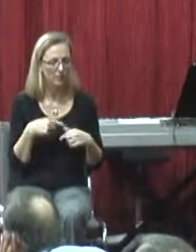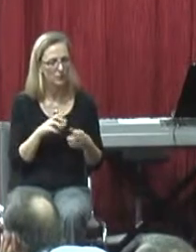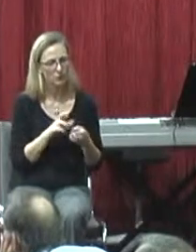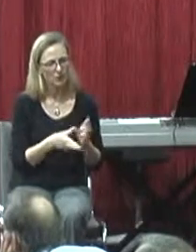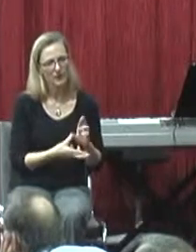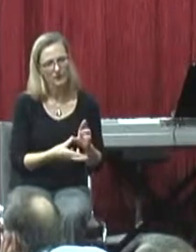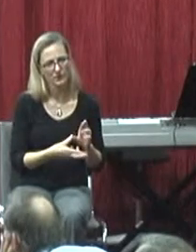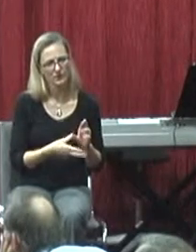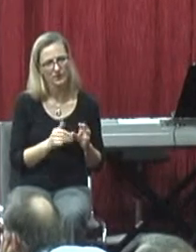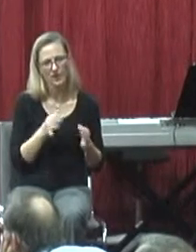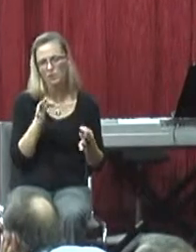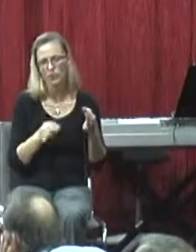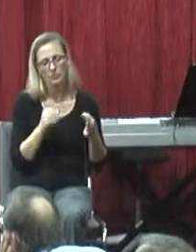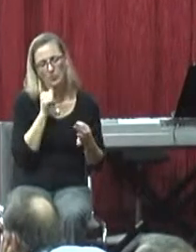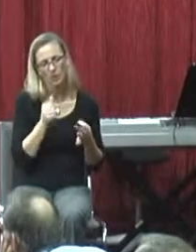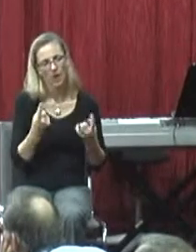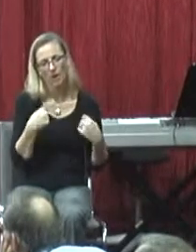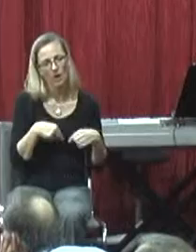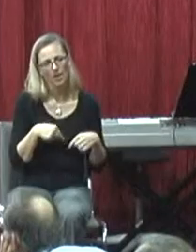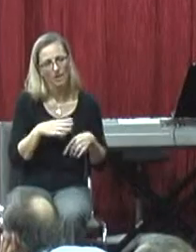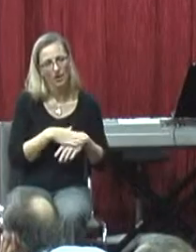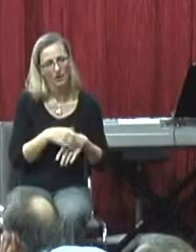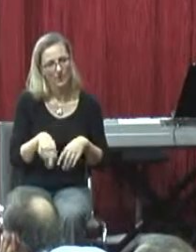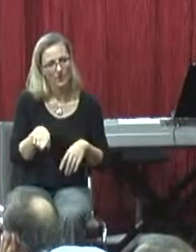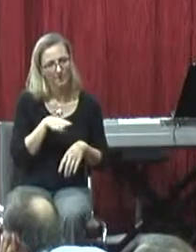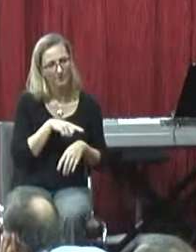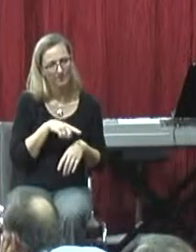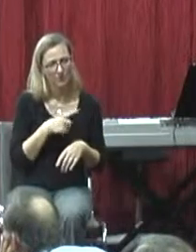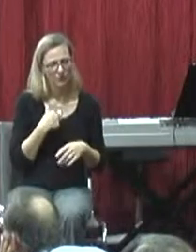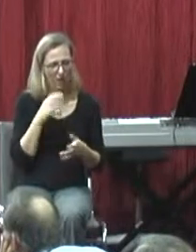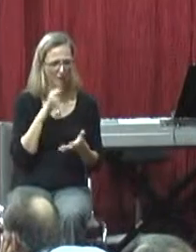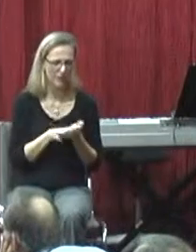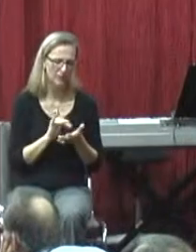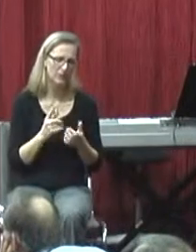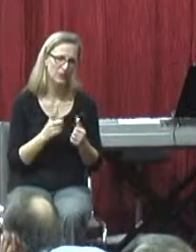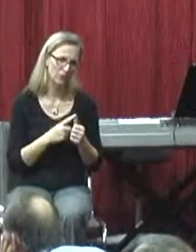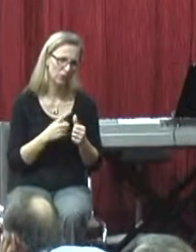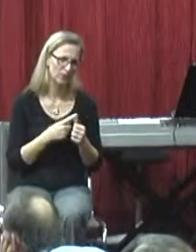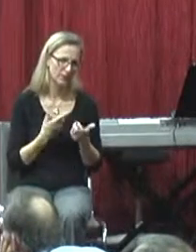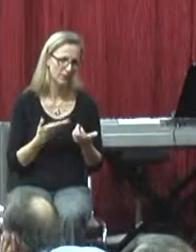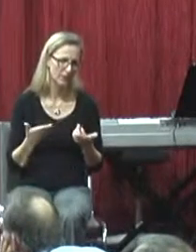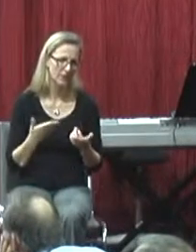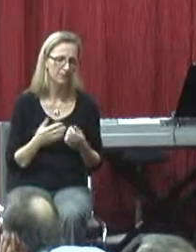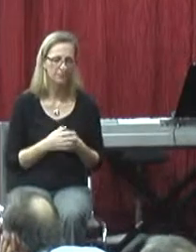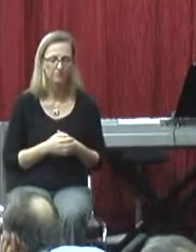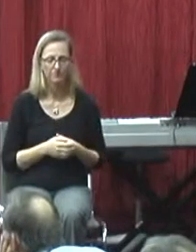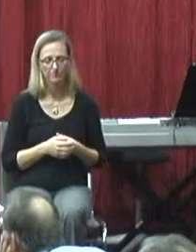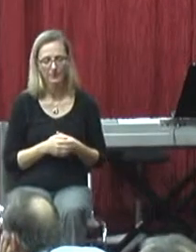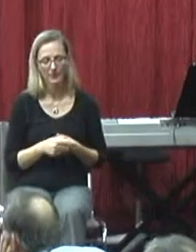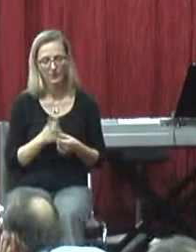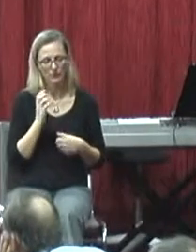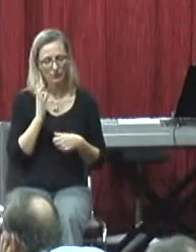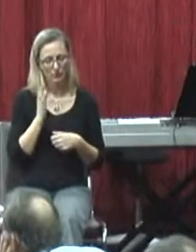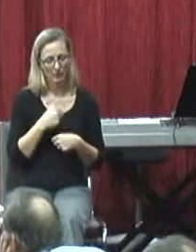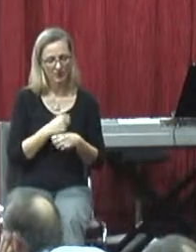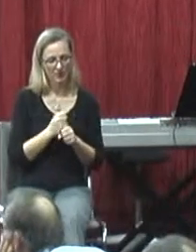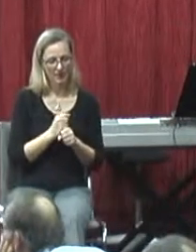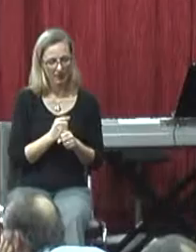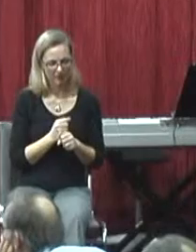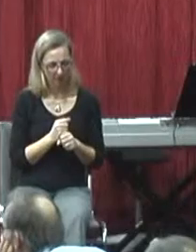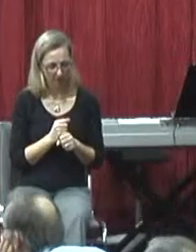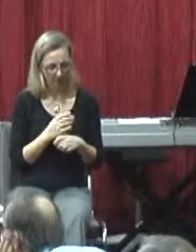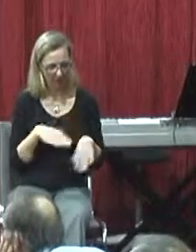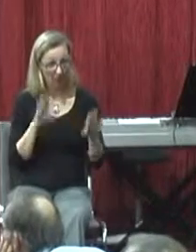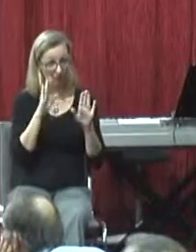and that judgment would not come upon them. So that, I believe, was the first offer. He was going to make an offering for his sons. And second, Jacob needed to make